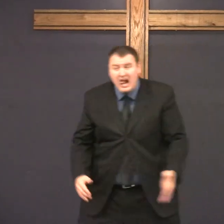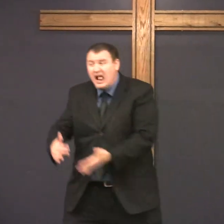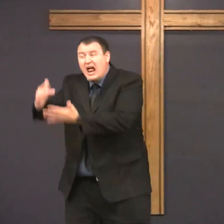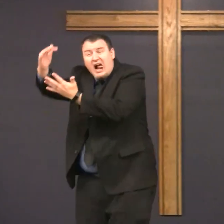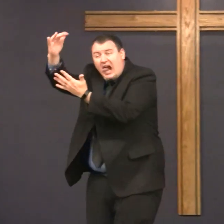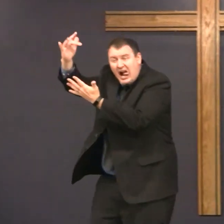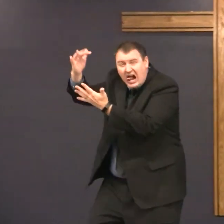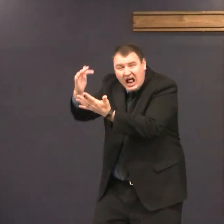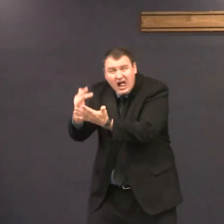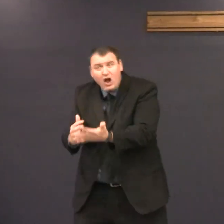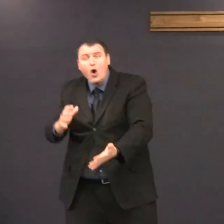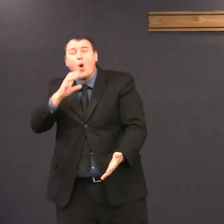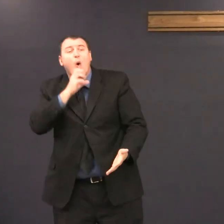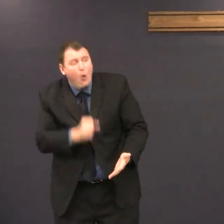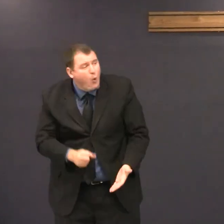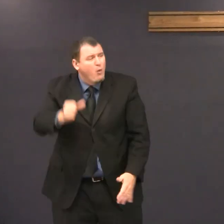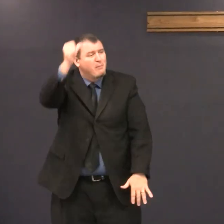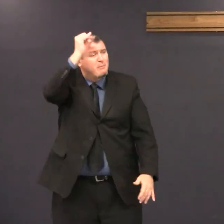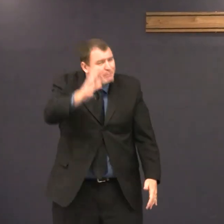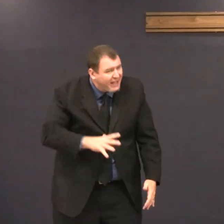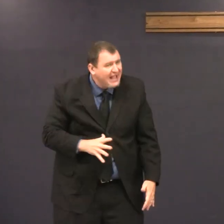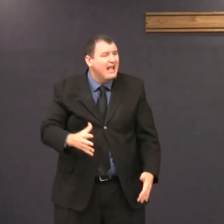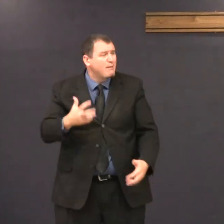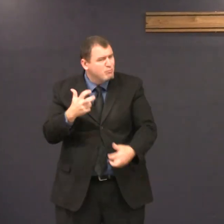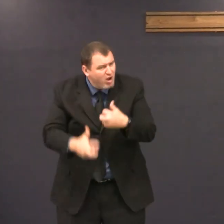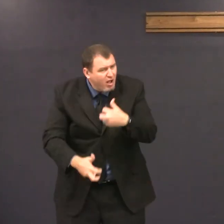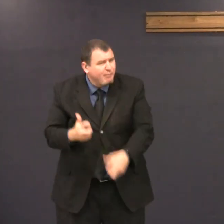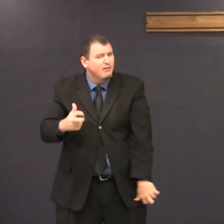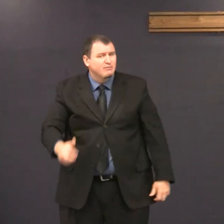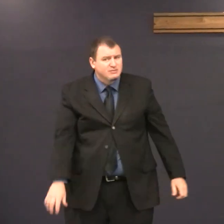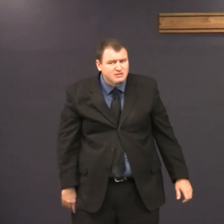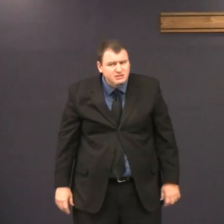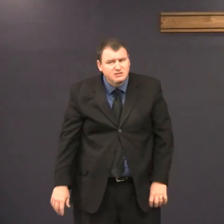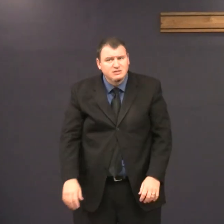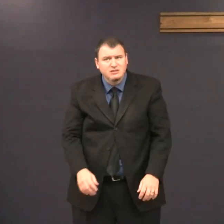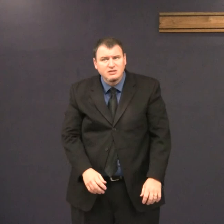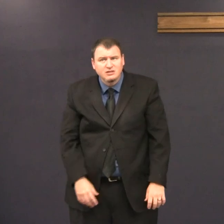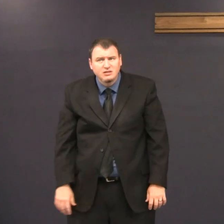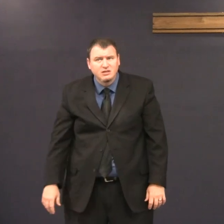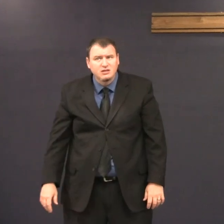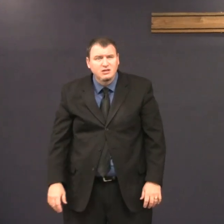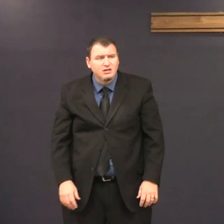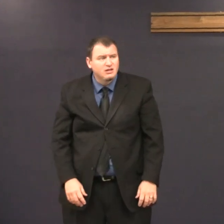substitute moral goodness. So you have the old man with his problems.